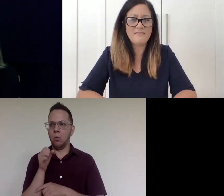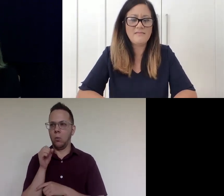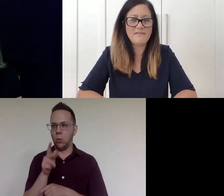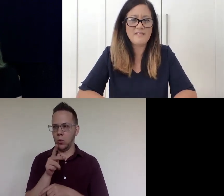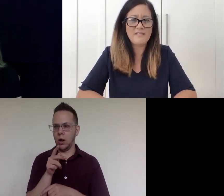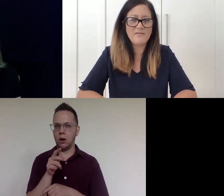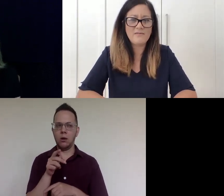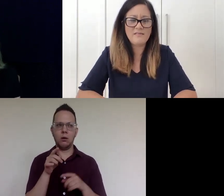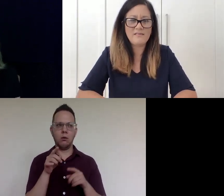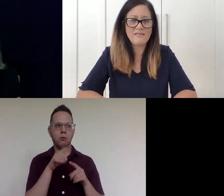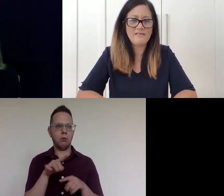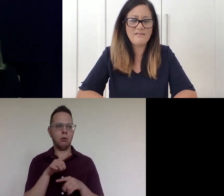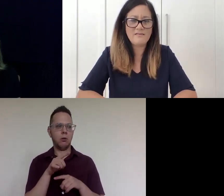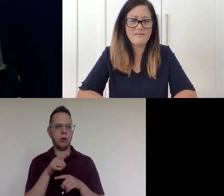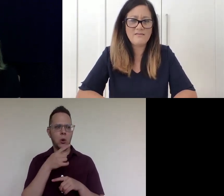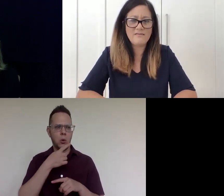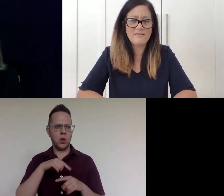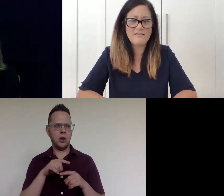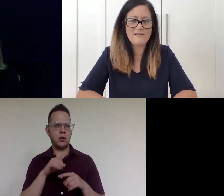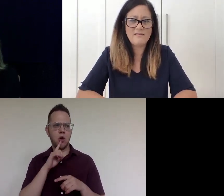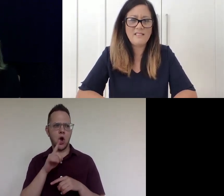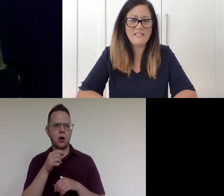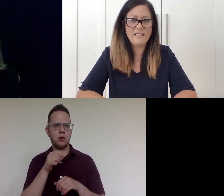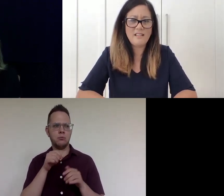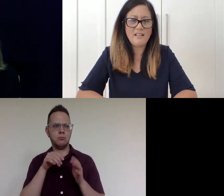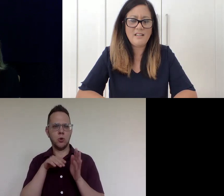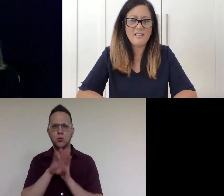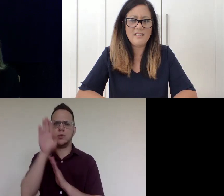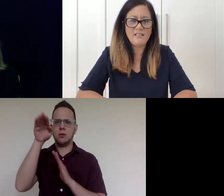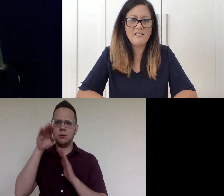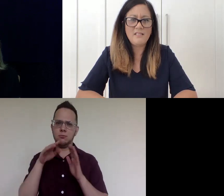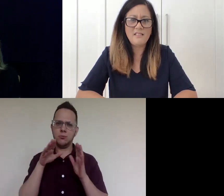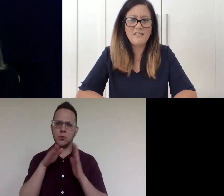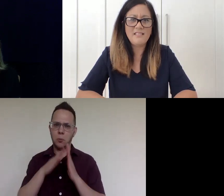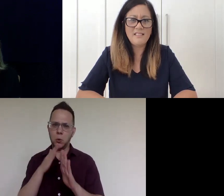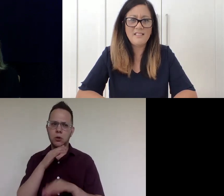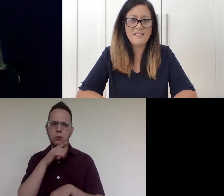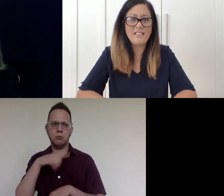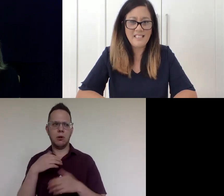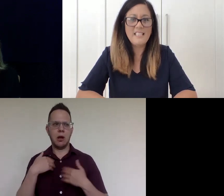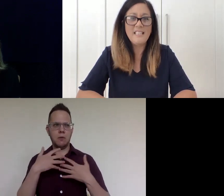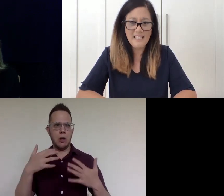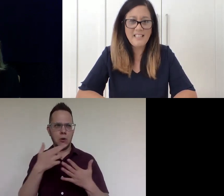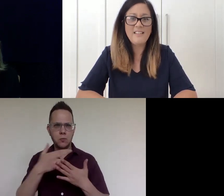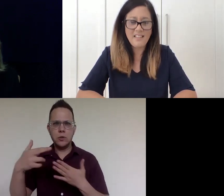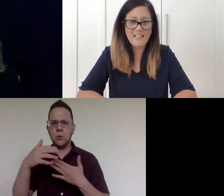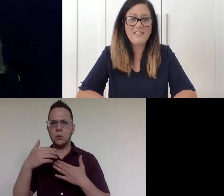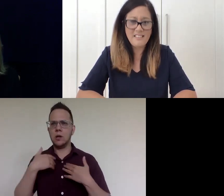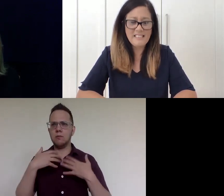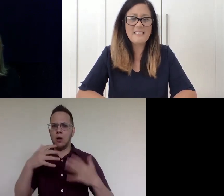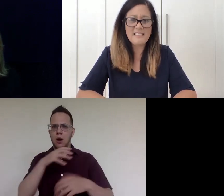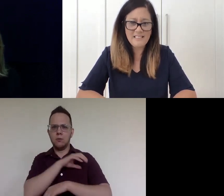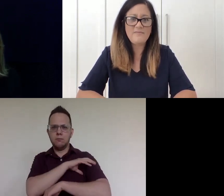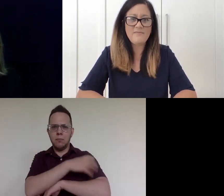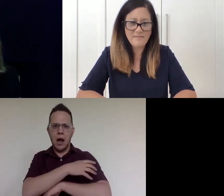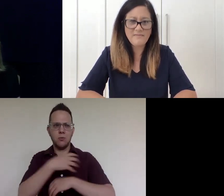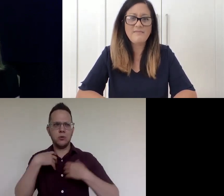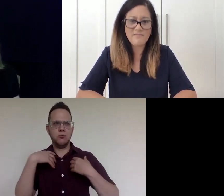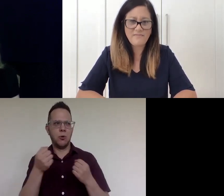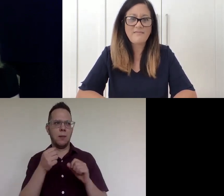on those couple of examples, I think it's really a resilient community,